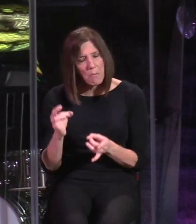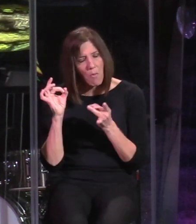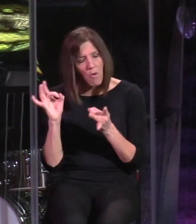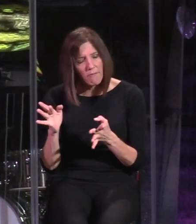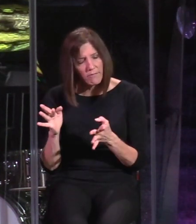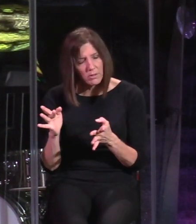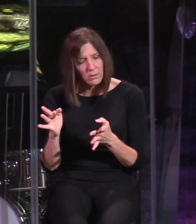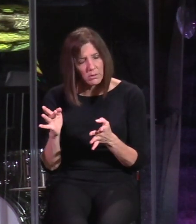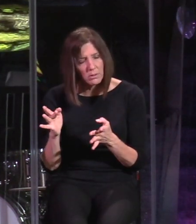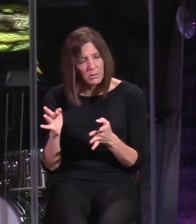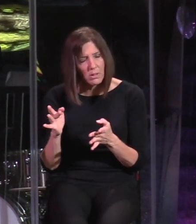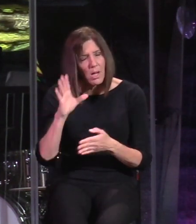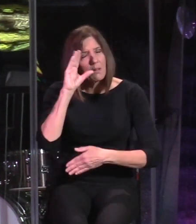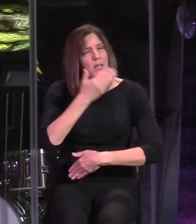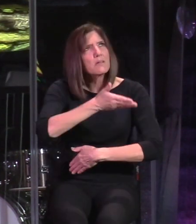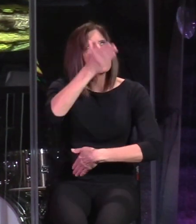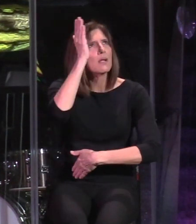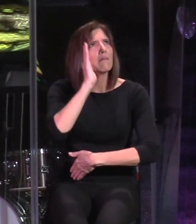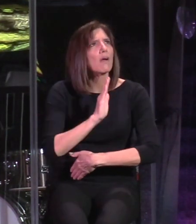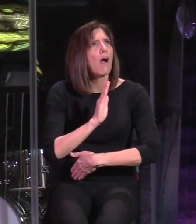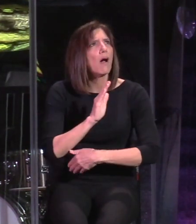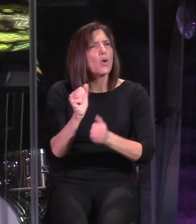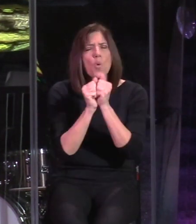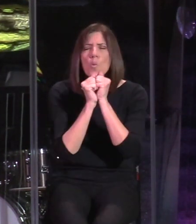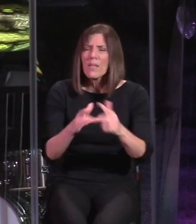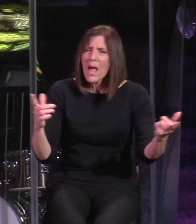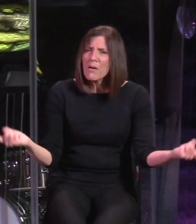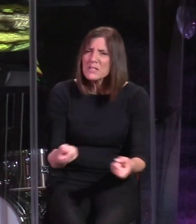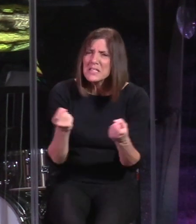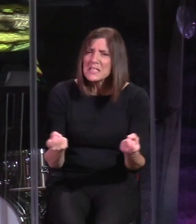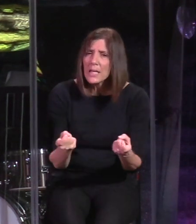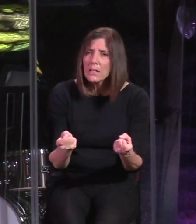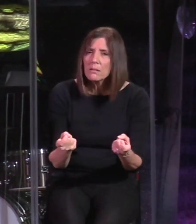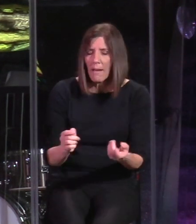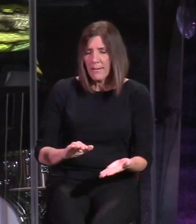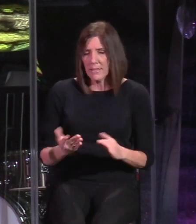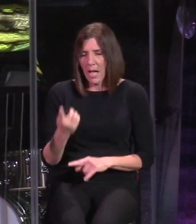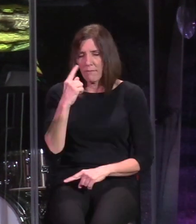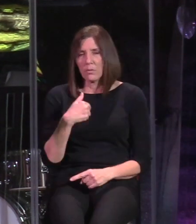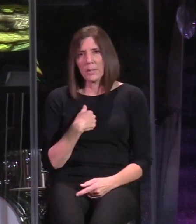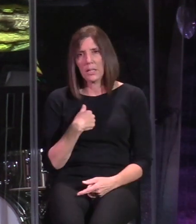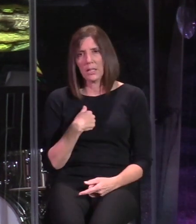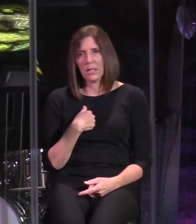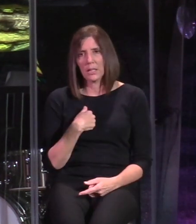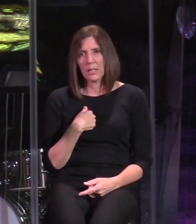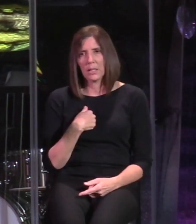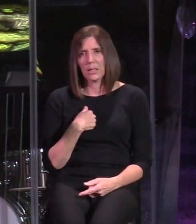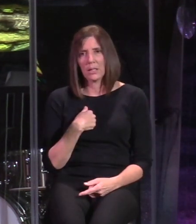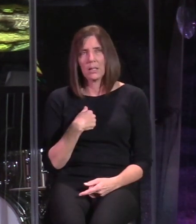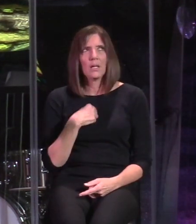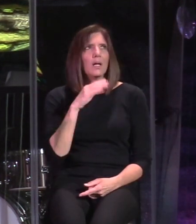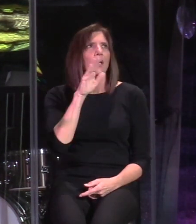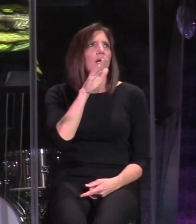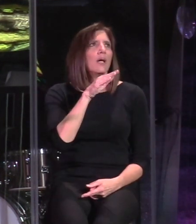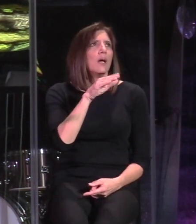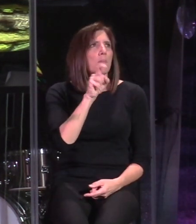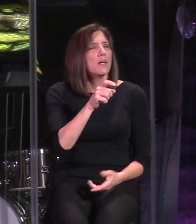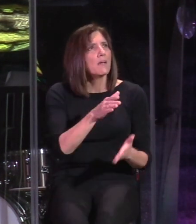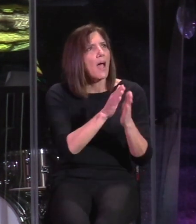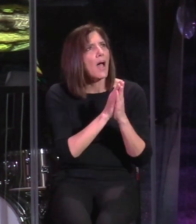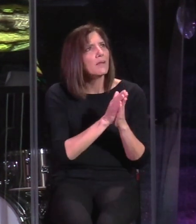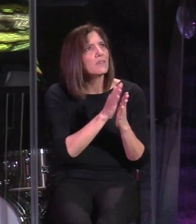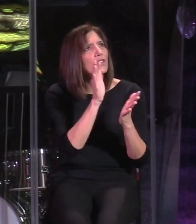the sinless Son of God had to die for you. And then you must ask him to save you. That is what every